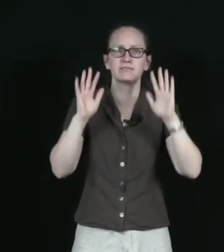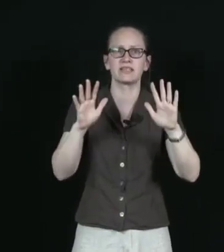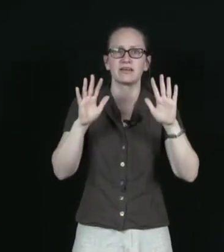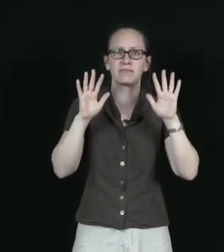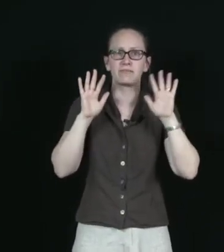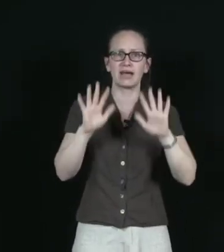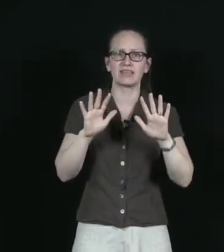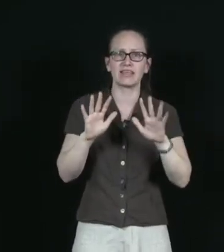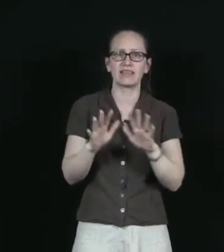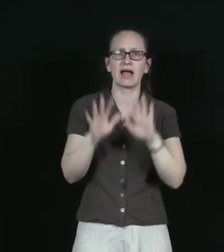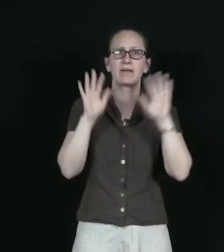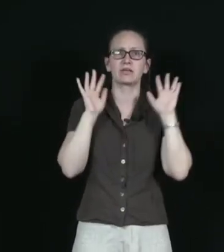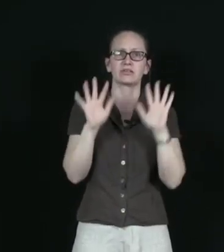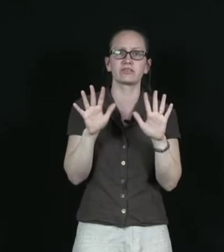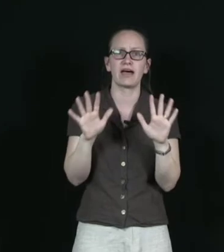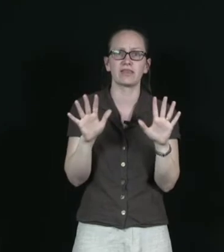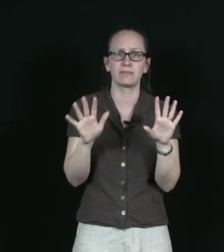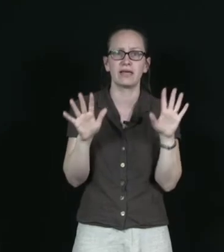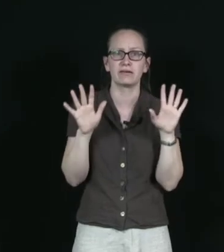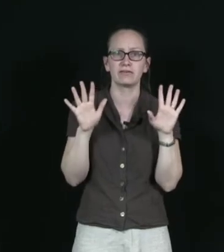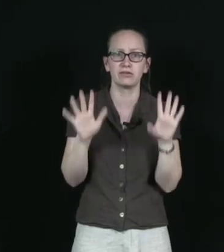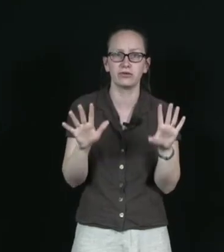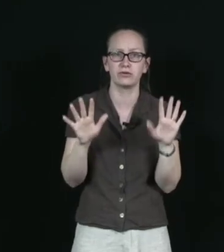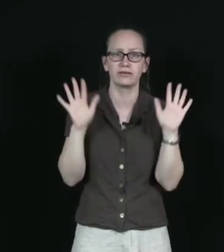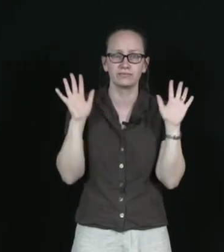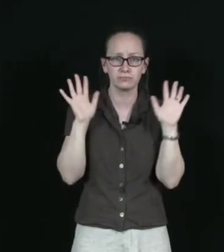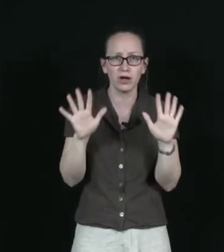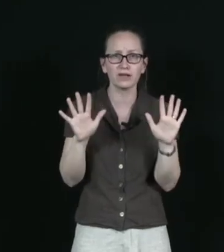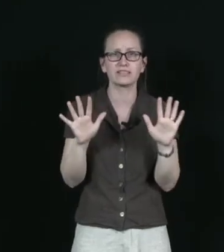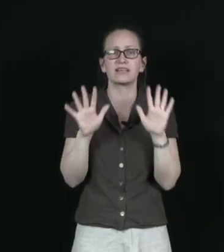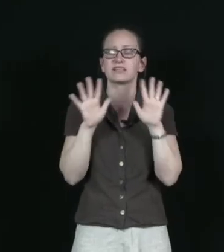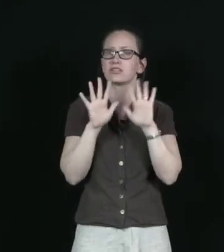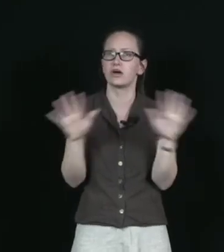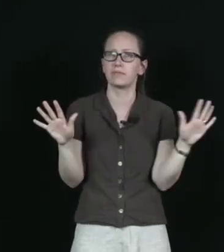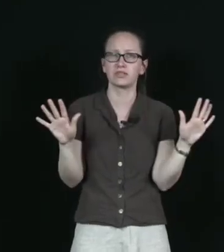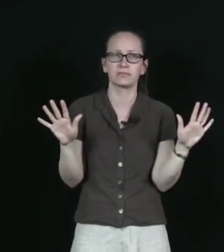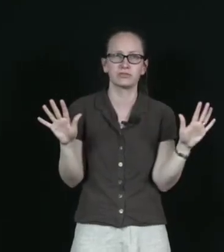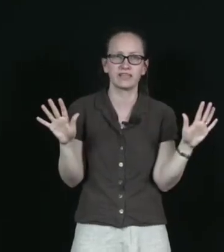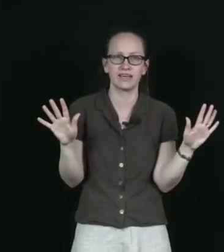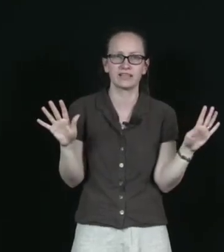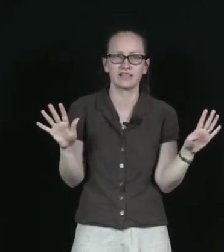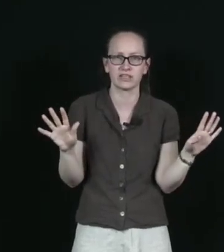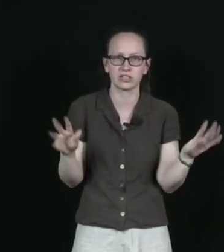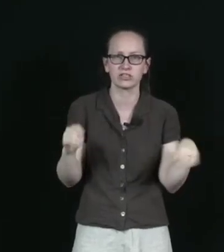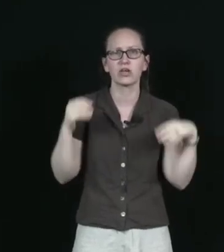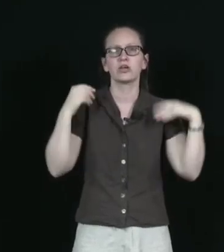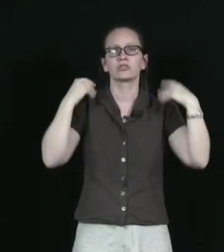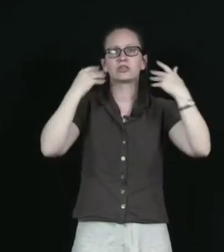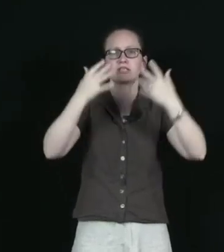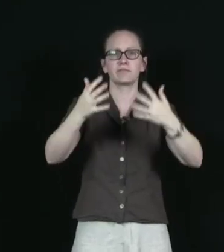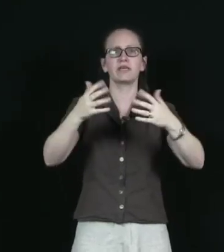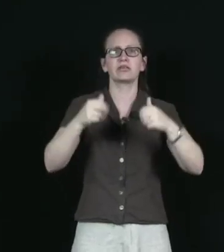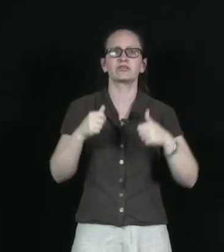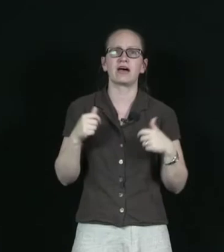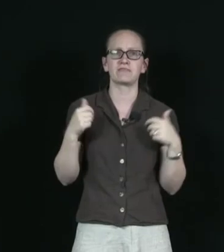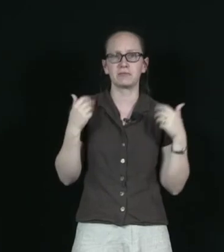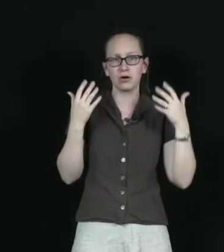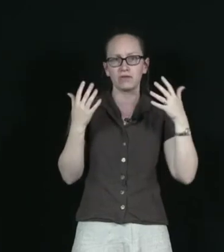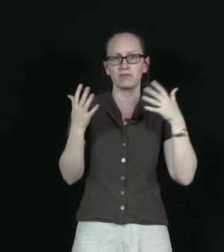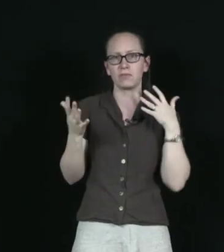submit it by the deadline. Because of how the peer review works, it's not possible to get extensions. So you submit your draft report for